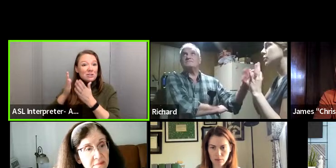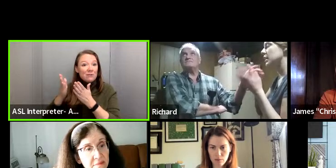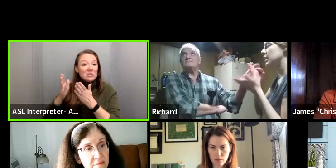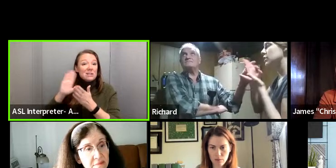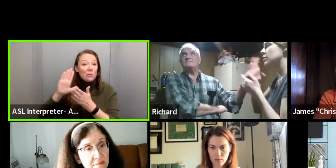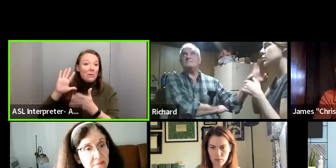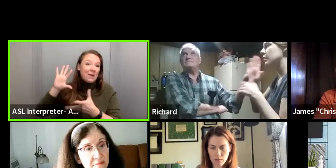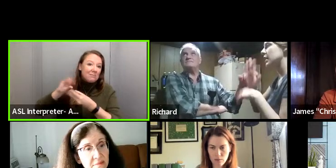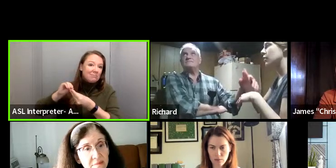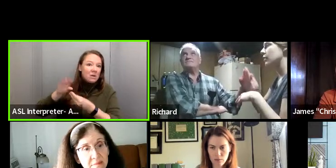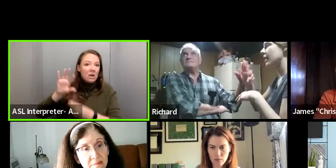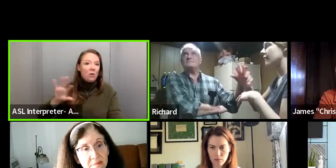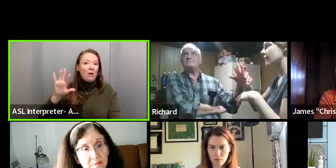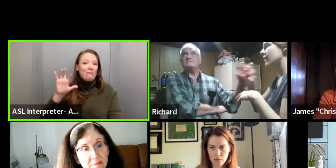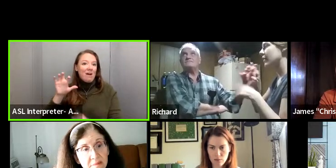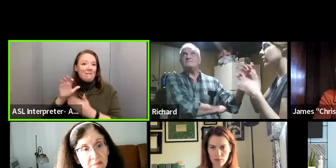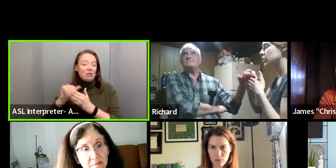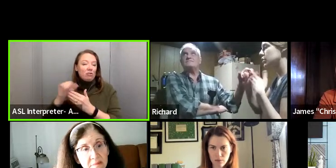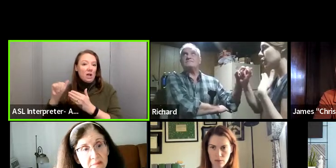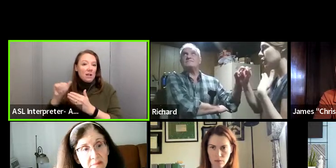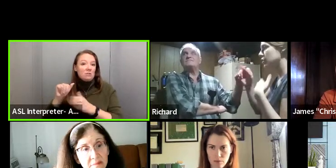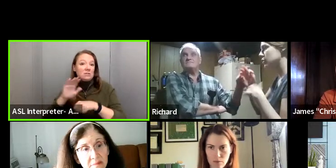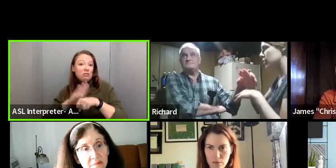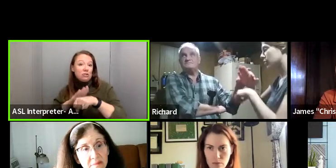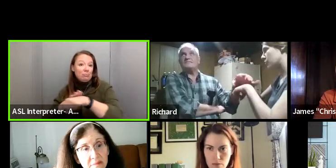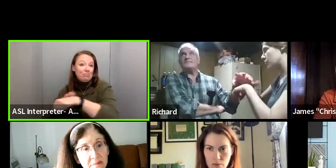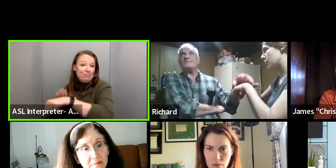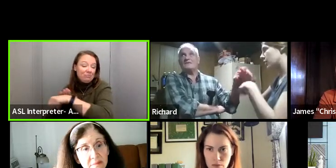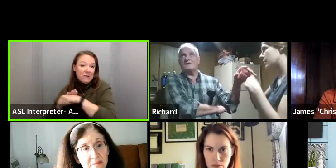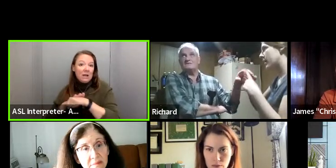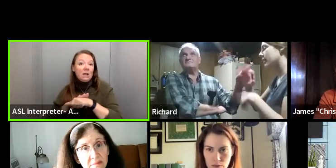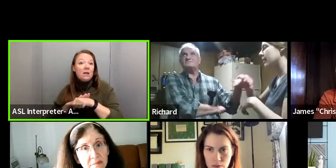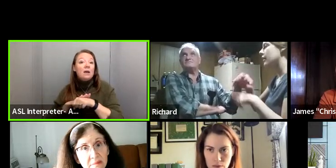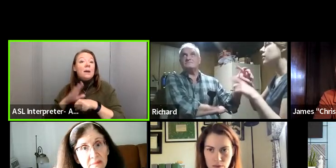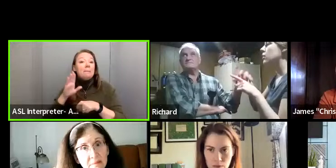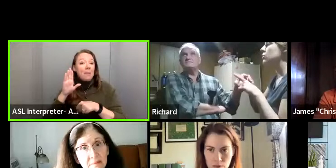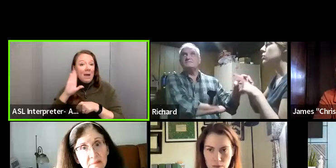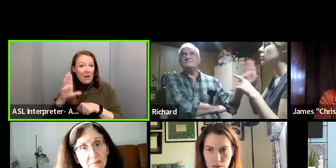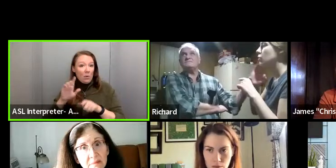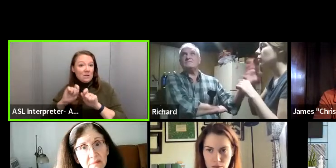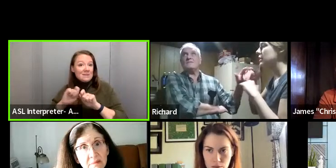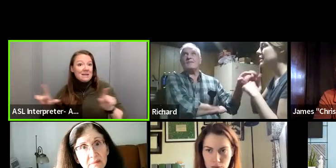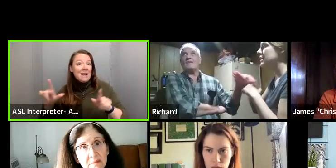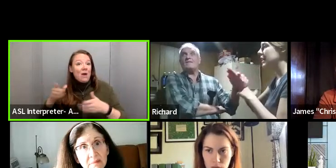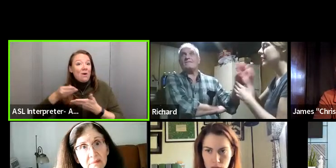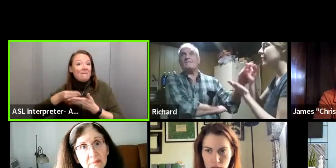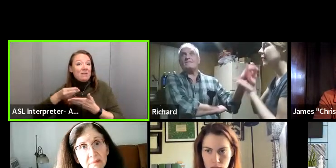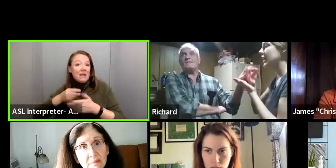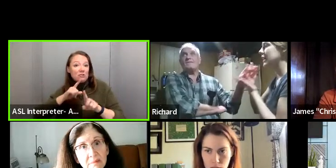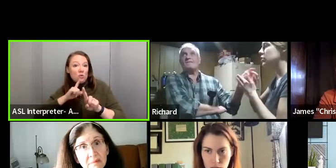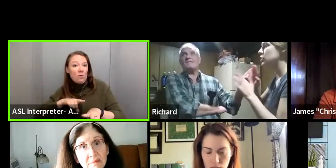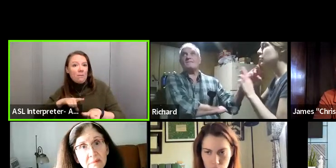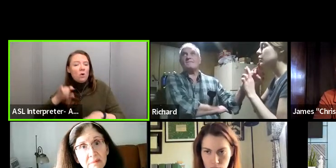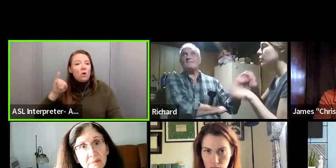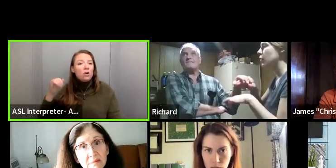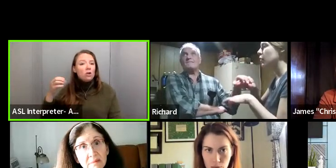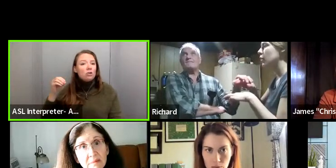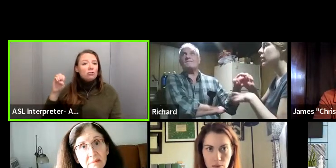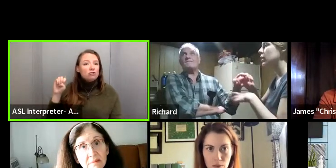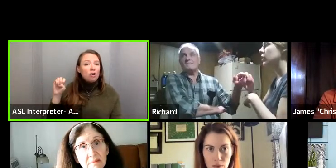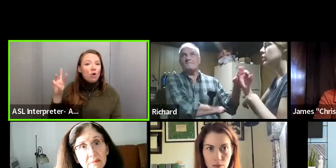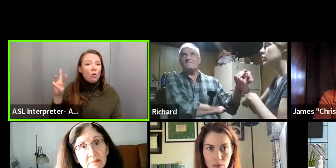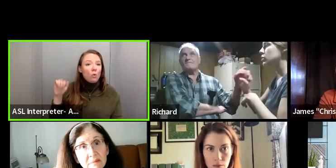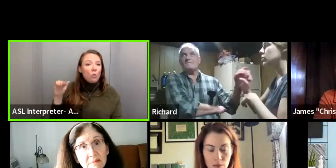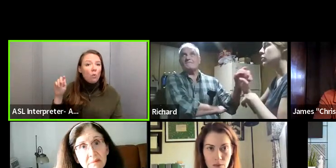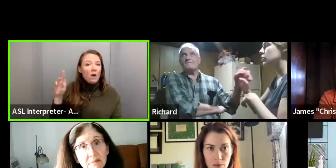$500. So just to give you a heads up on that. But I will be sending out a financial report. Joe Wasserman is not